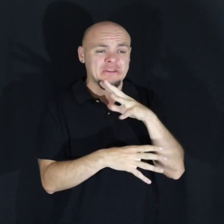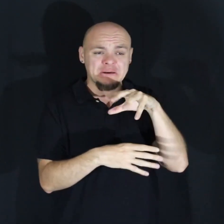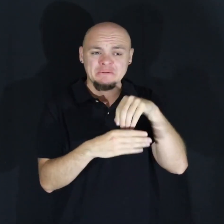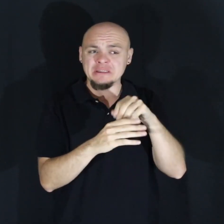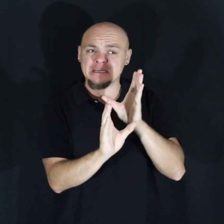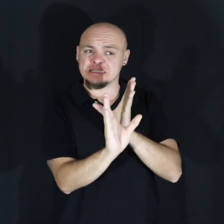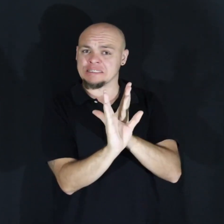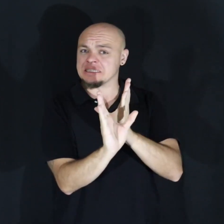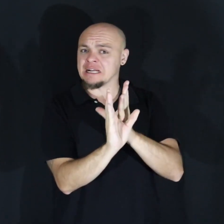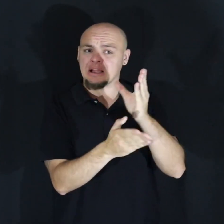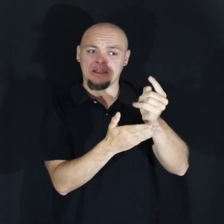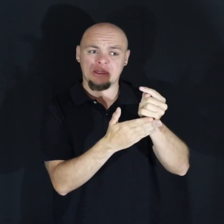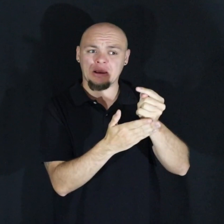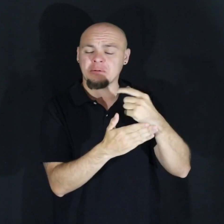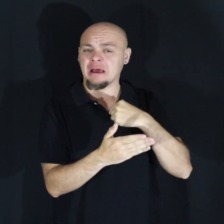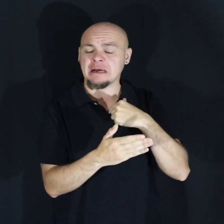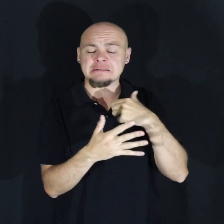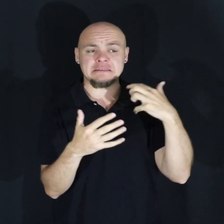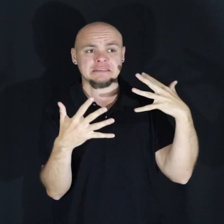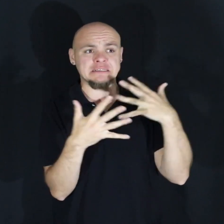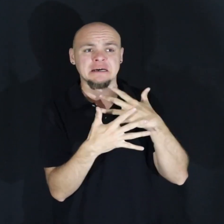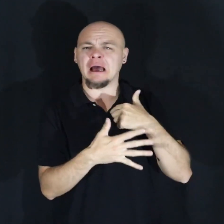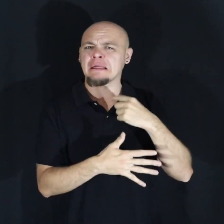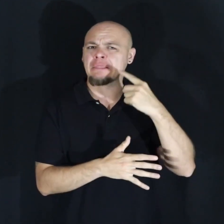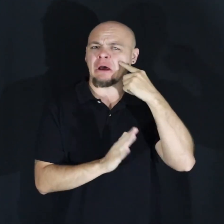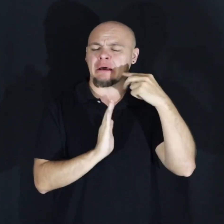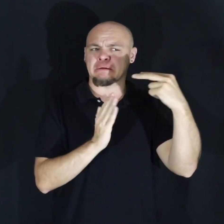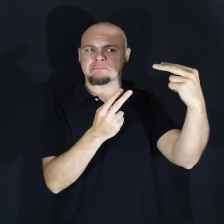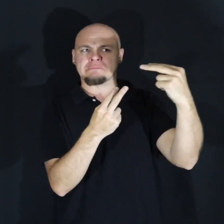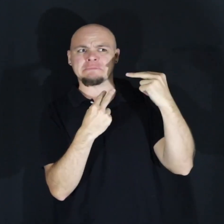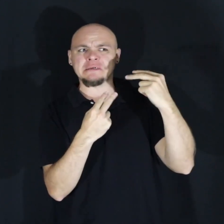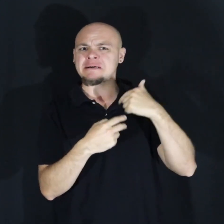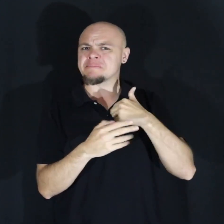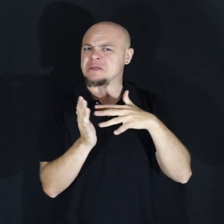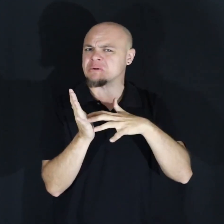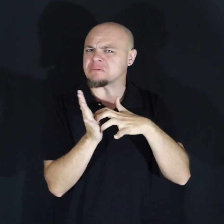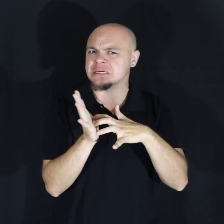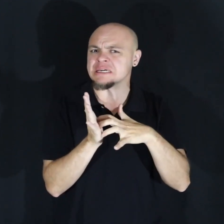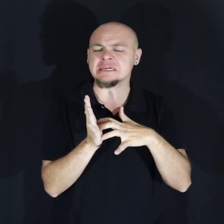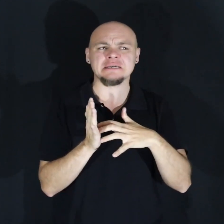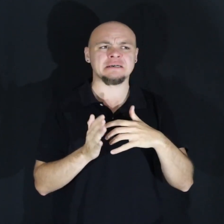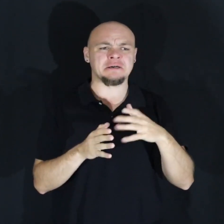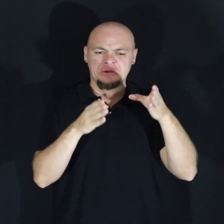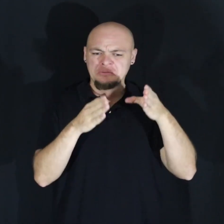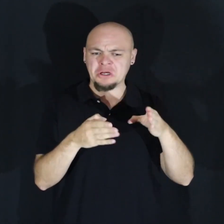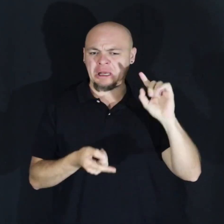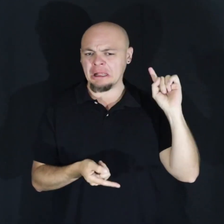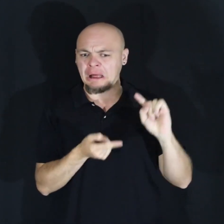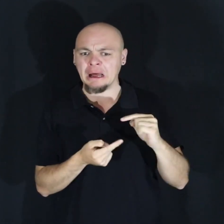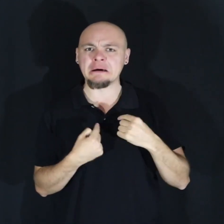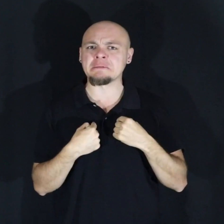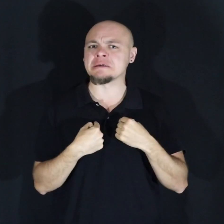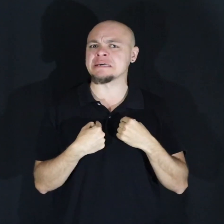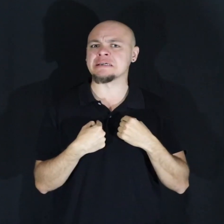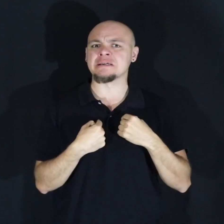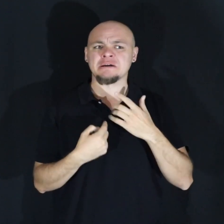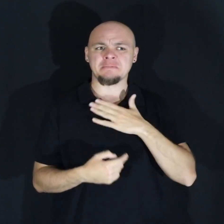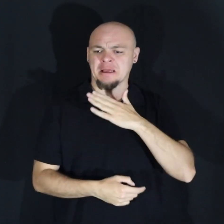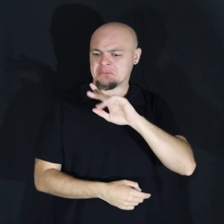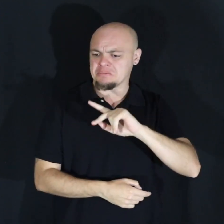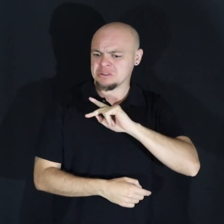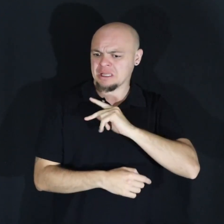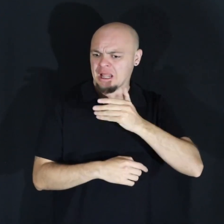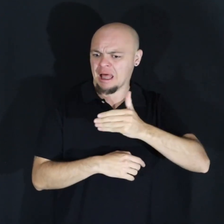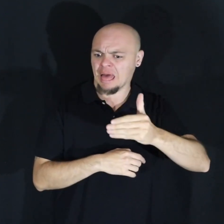psychological therapy. I thought it was going to make me weak. I thought that I would be viewed as less of a person. I just also thought it might change my personality in the long